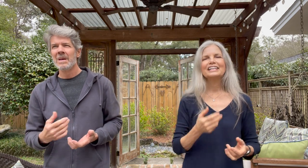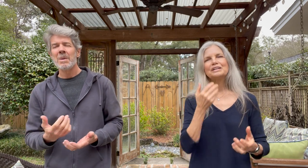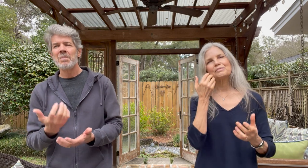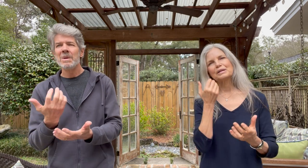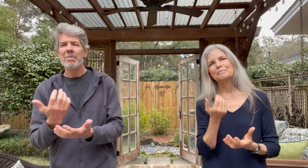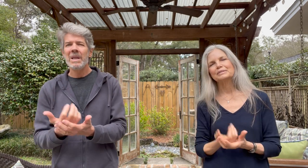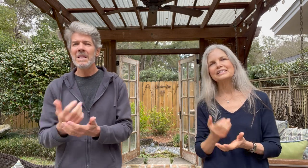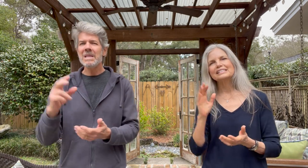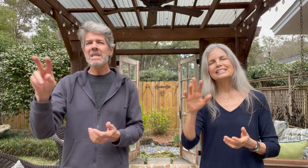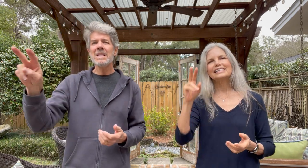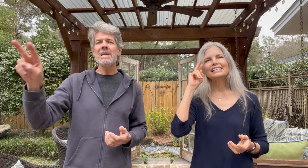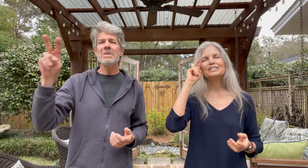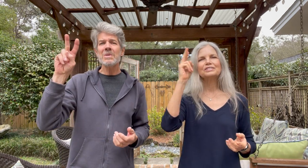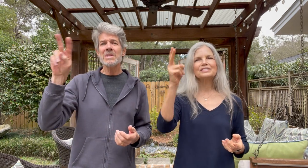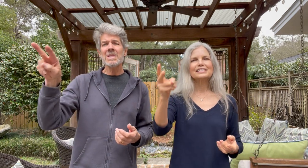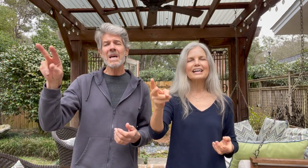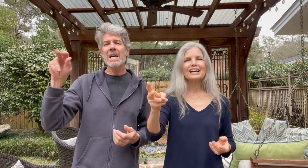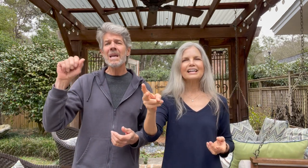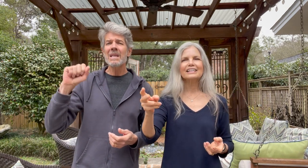Be pleasing in your sight.